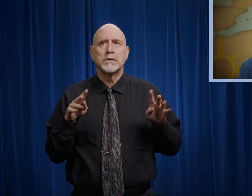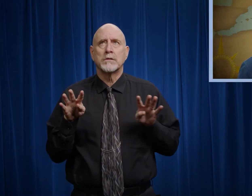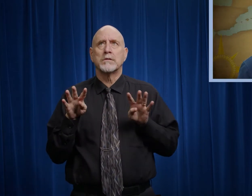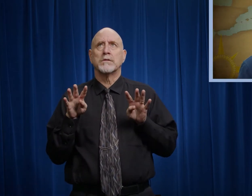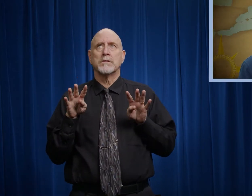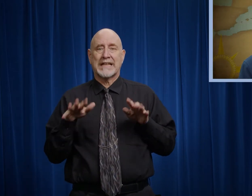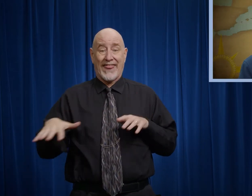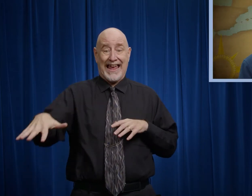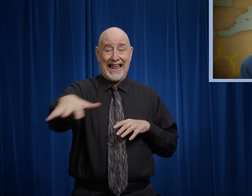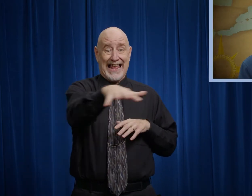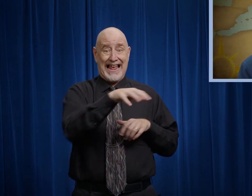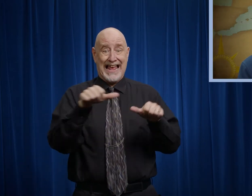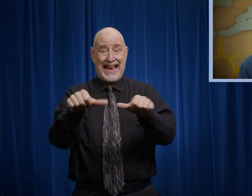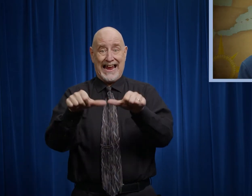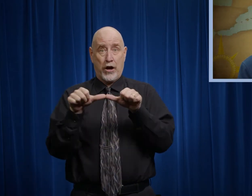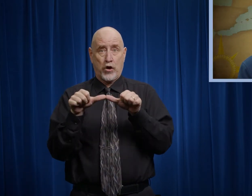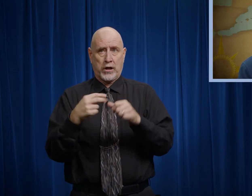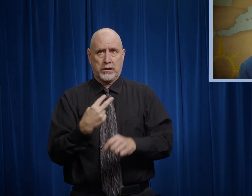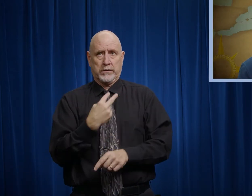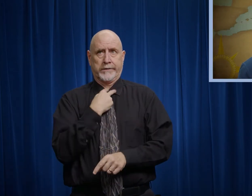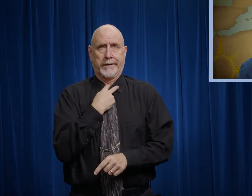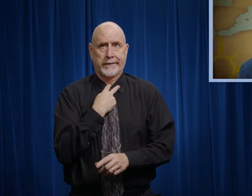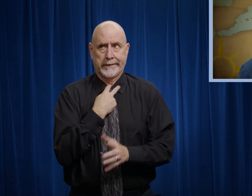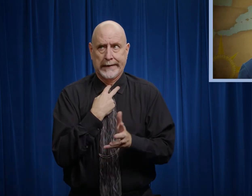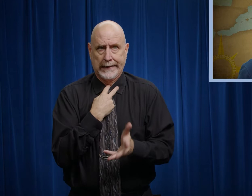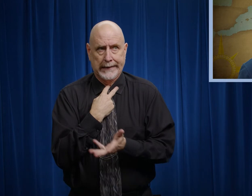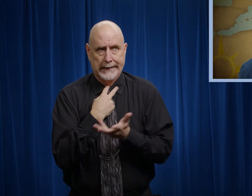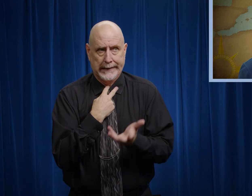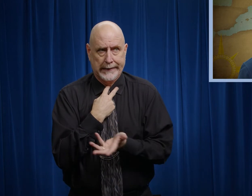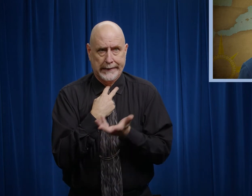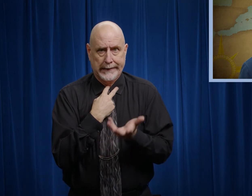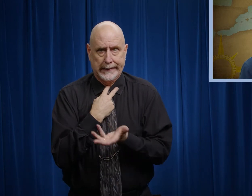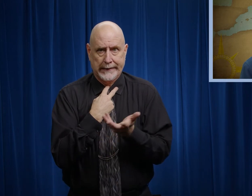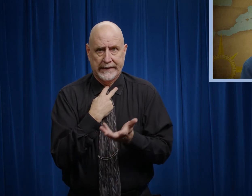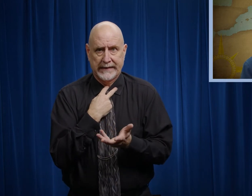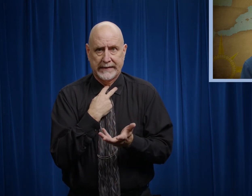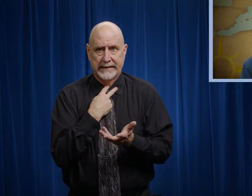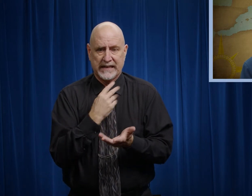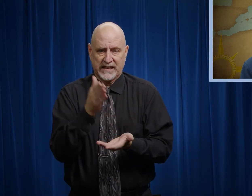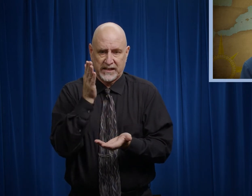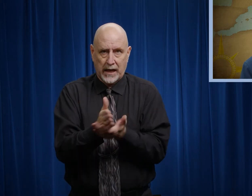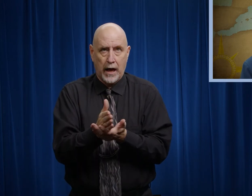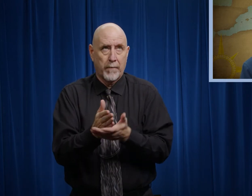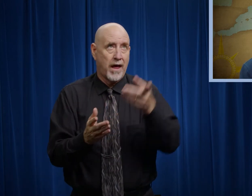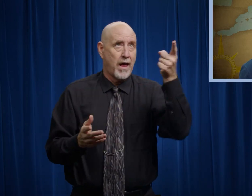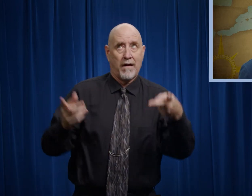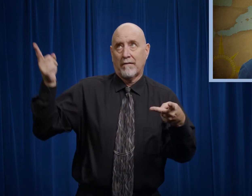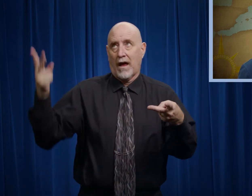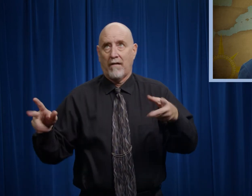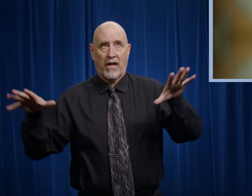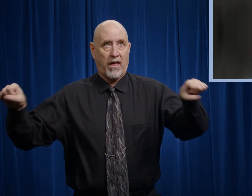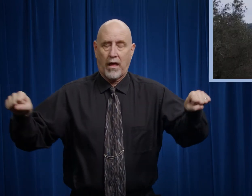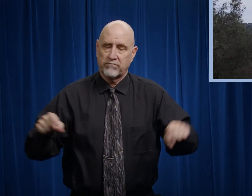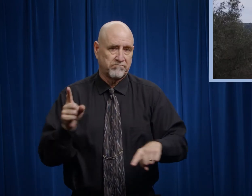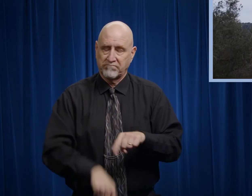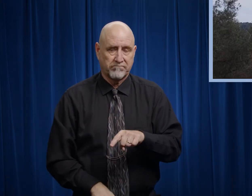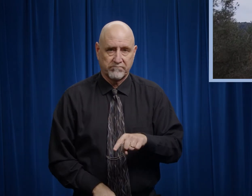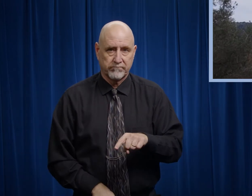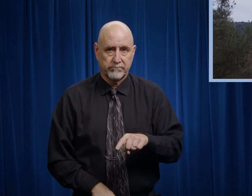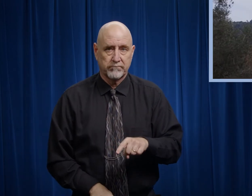were at a geographic and religious impasse, and they needed to stop their compromise. It was